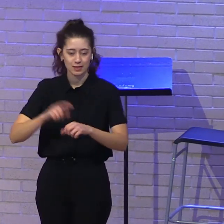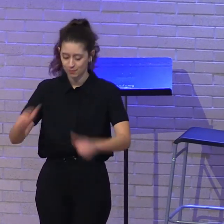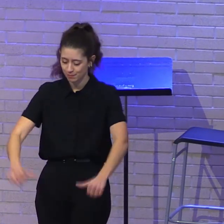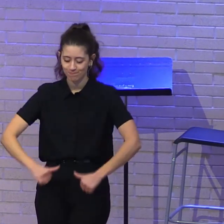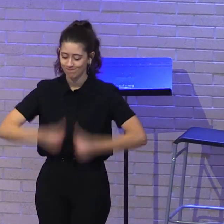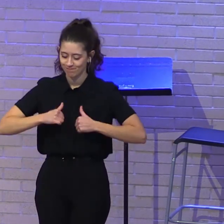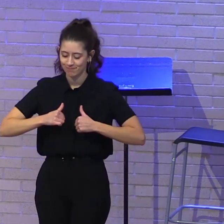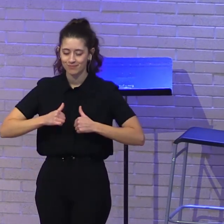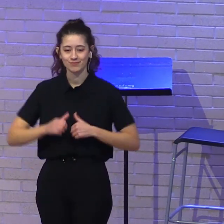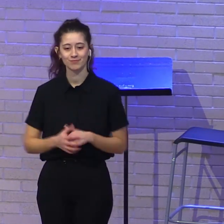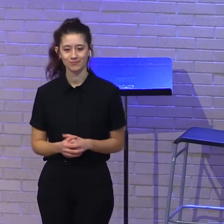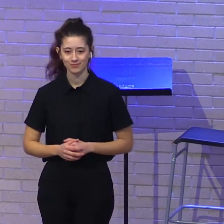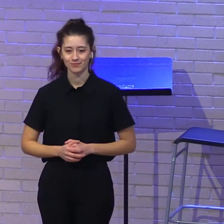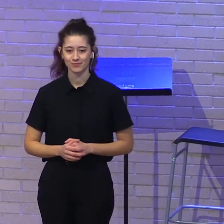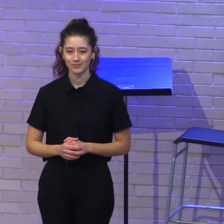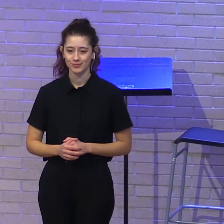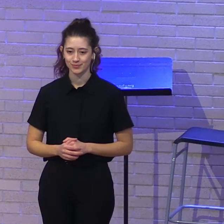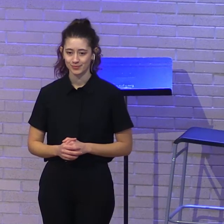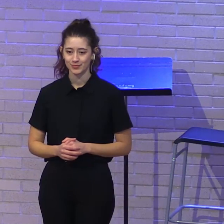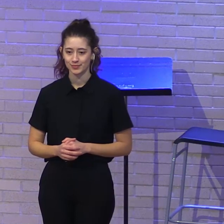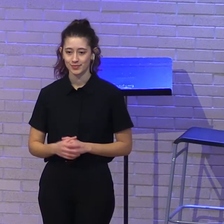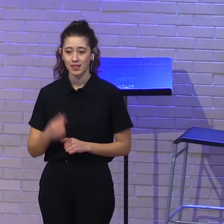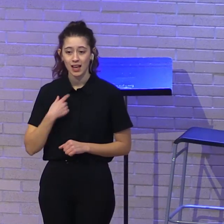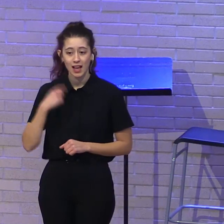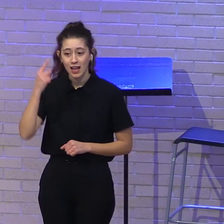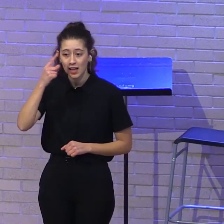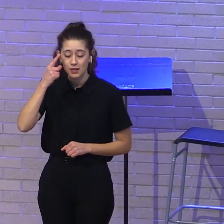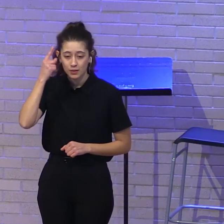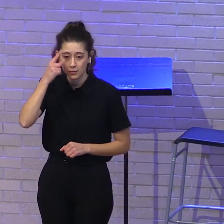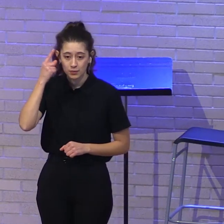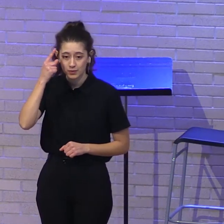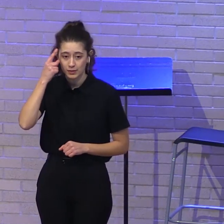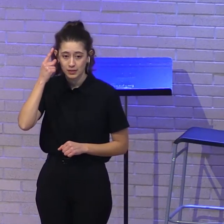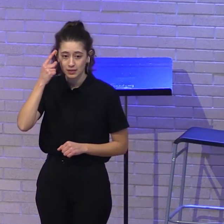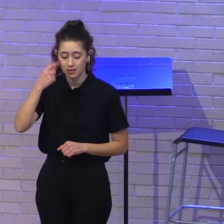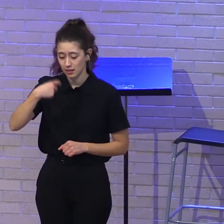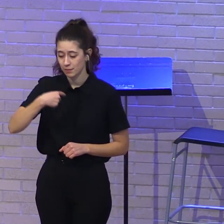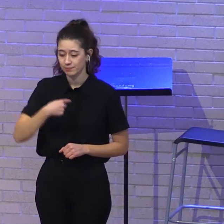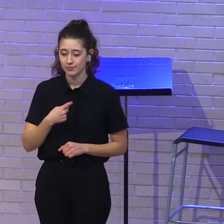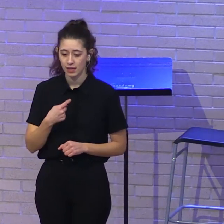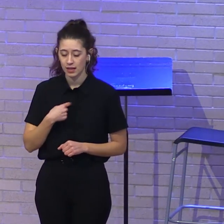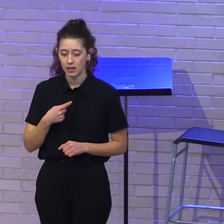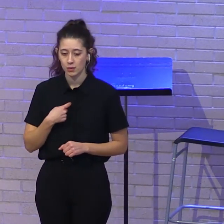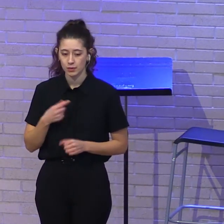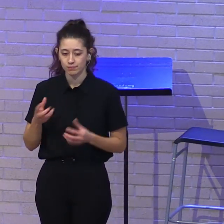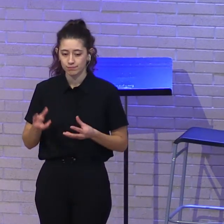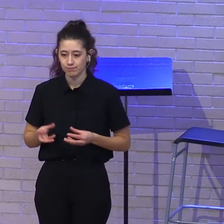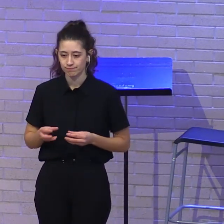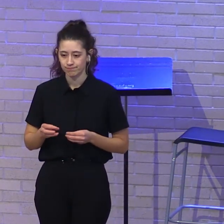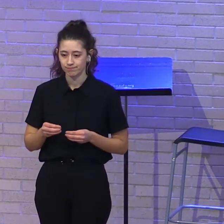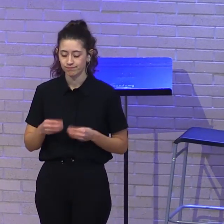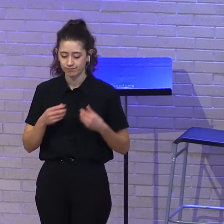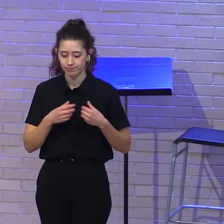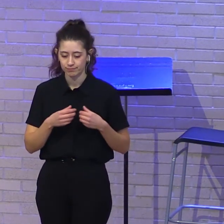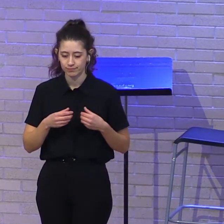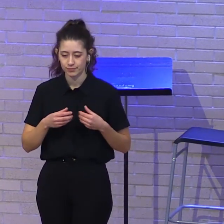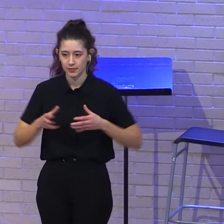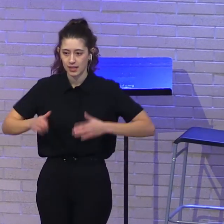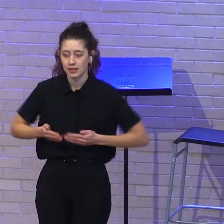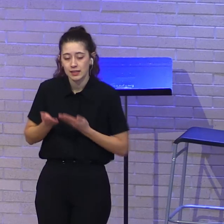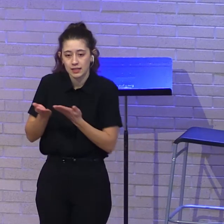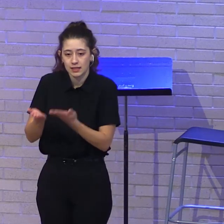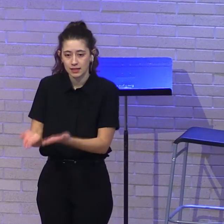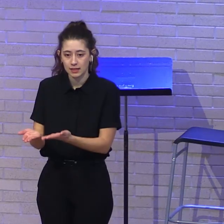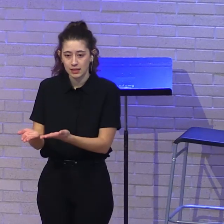And in that moment, I realized that I want to give all of myself every day, just to make the people that I